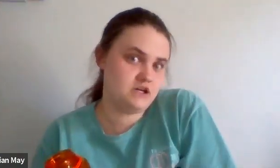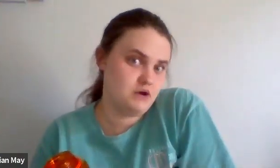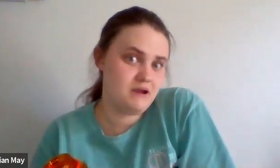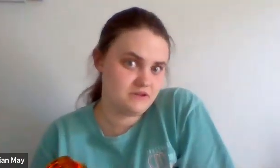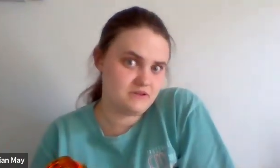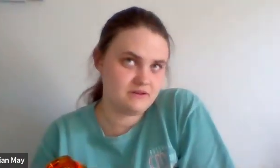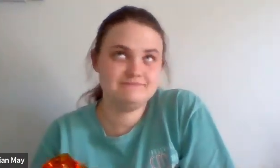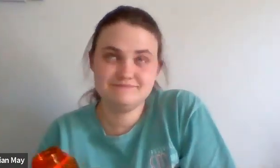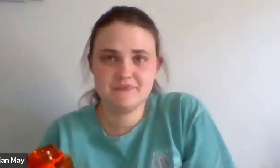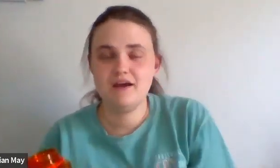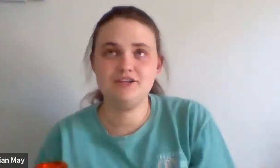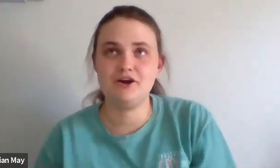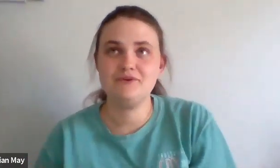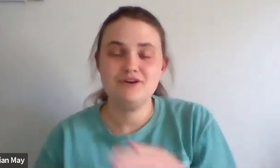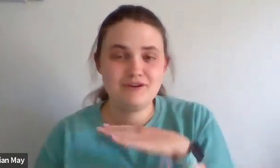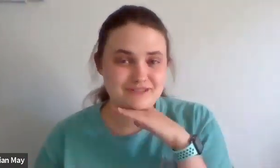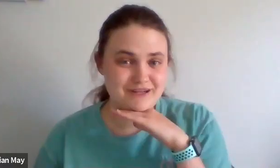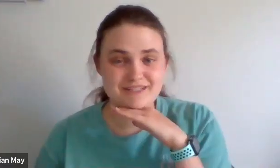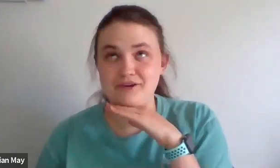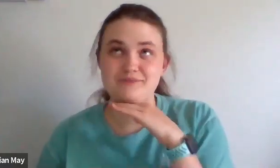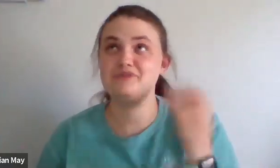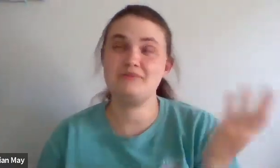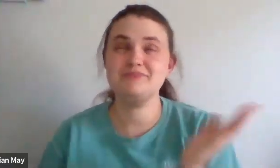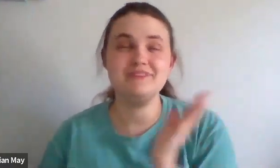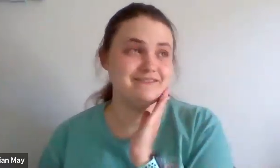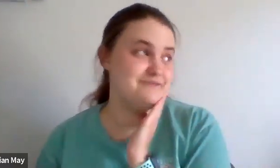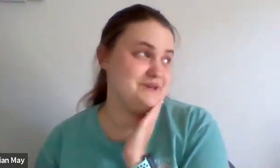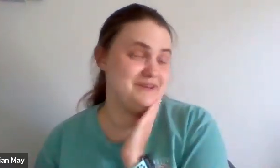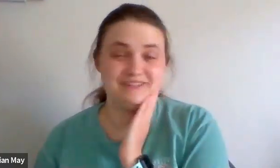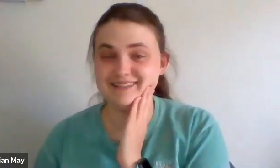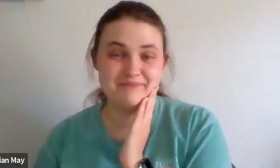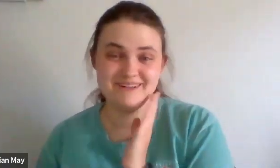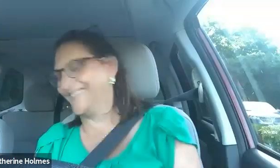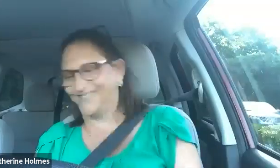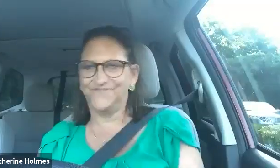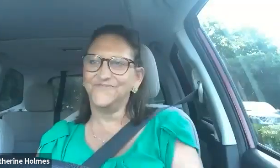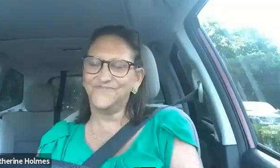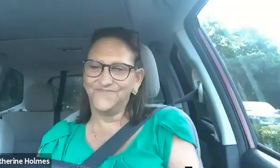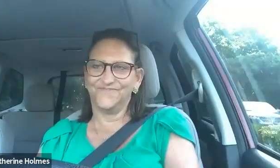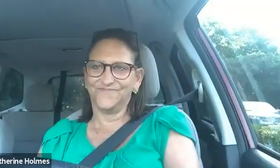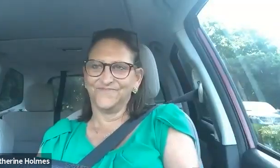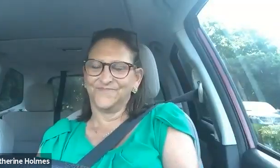know everything. Contrary to y'all's probably beliefs of me being just that person. But